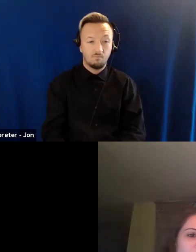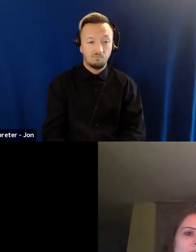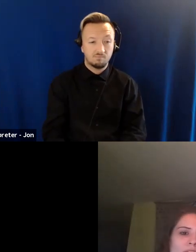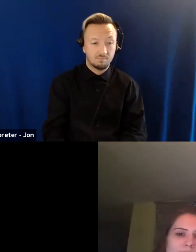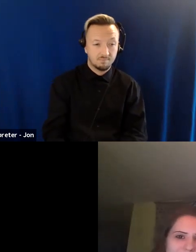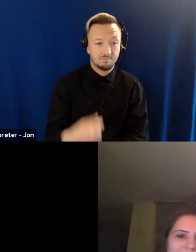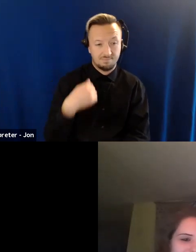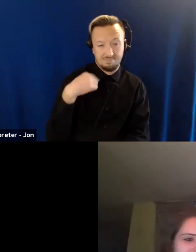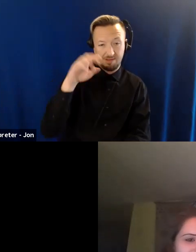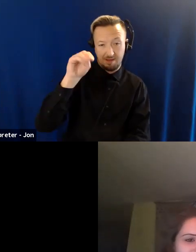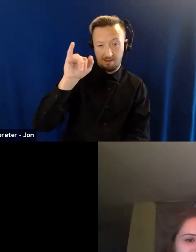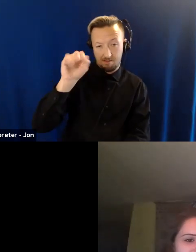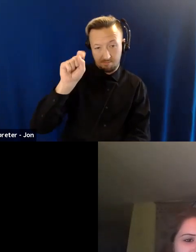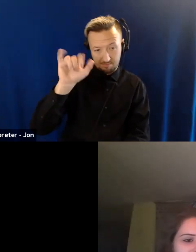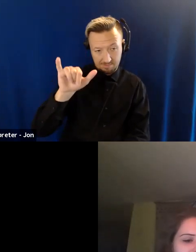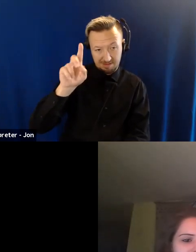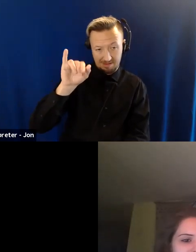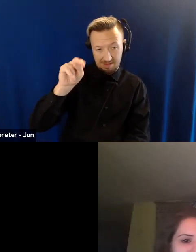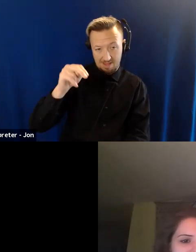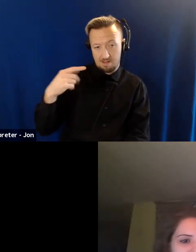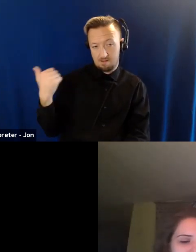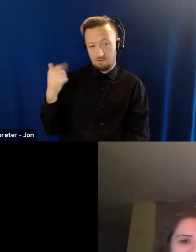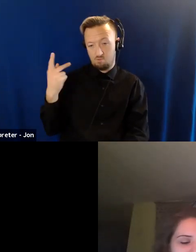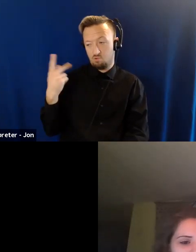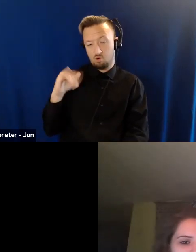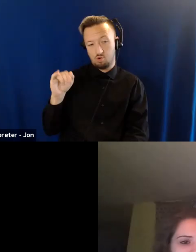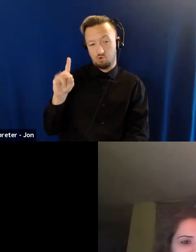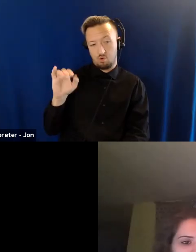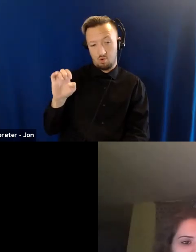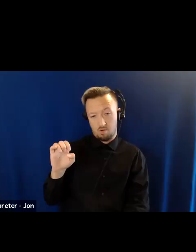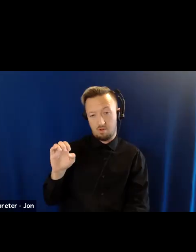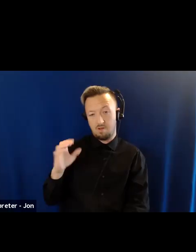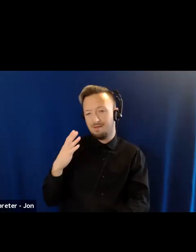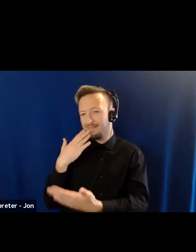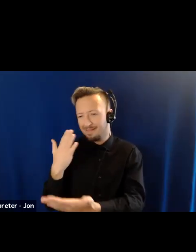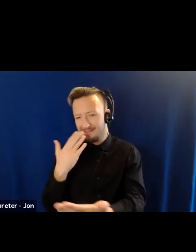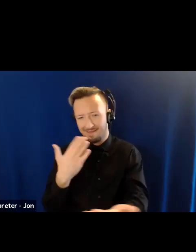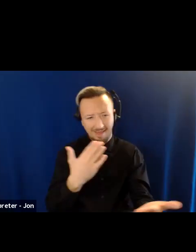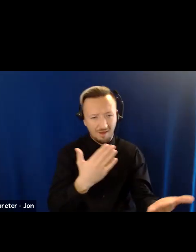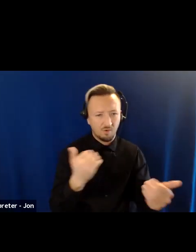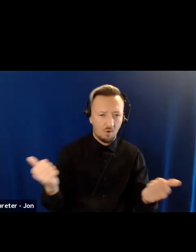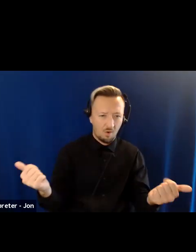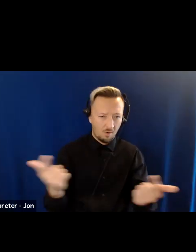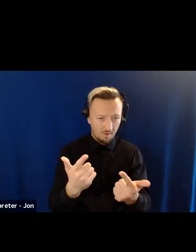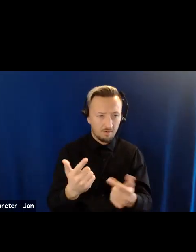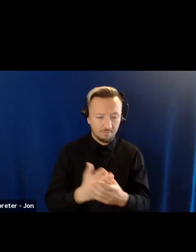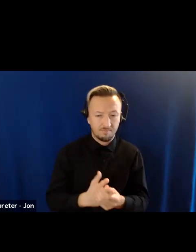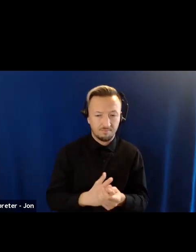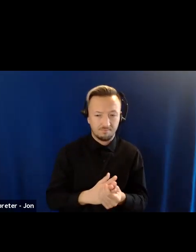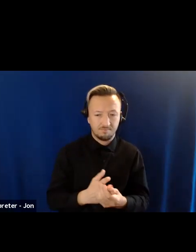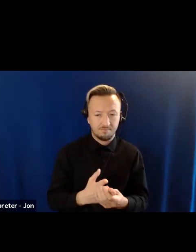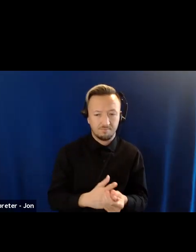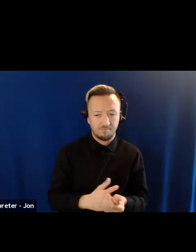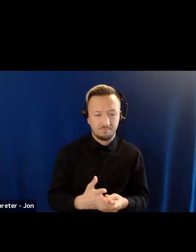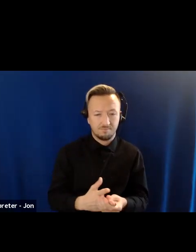Hi, this is Misty Dion and Jody Bainey. Thank you, Shaylin and Herman, and to our other fellow